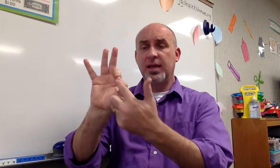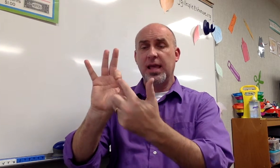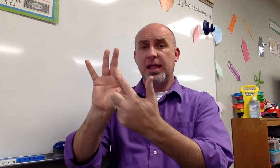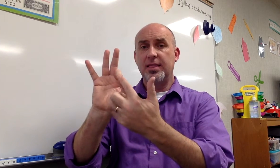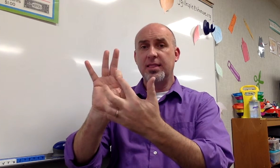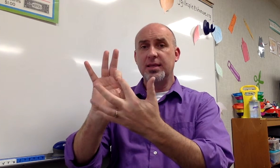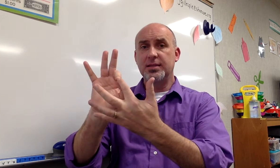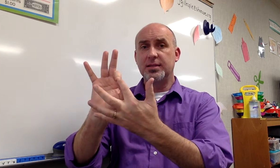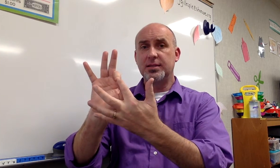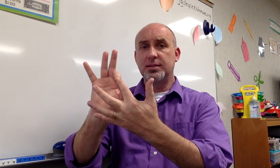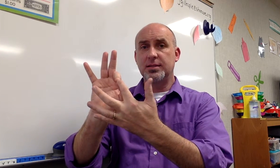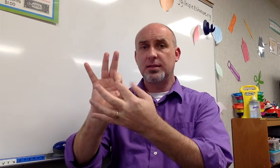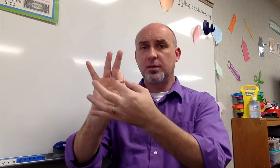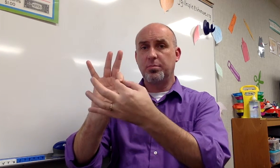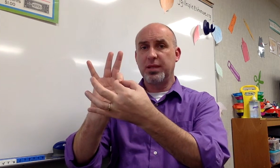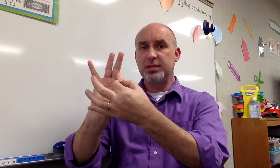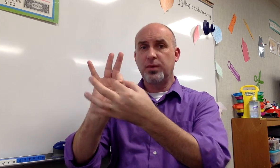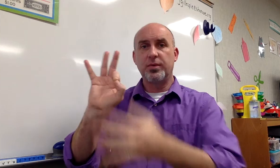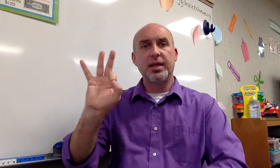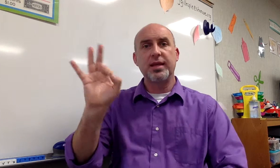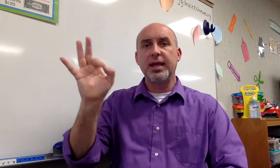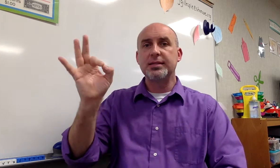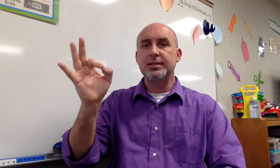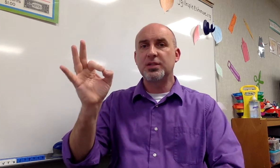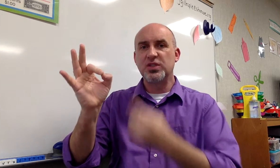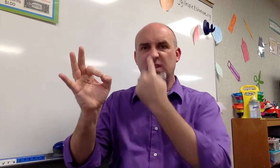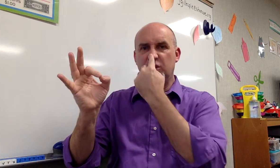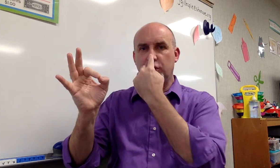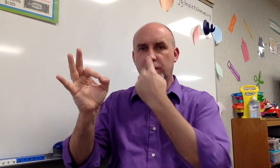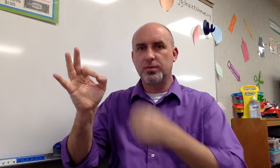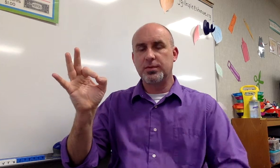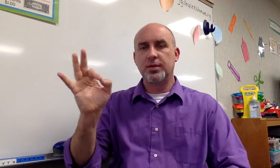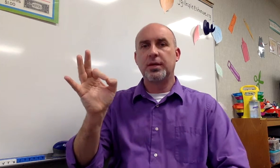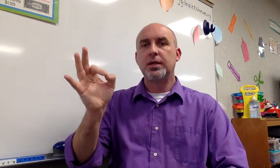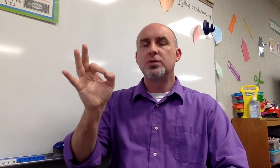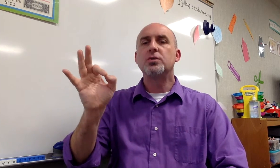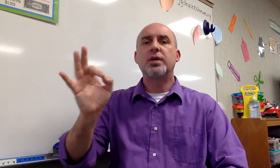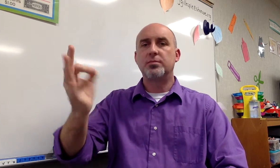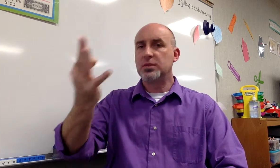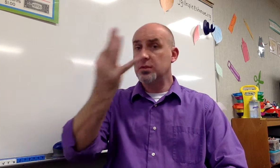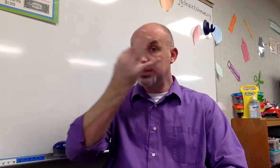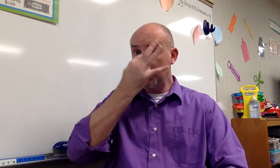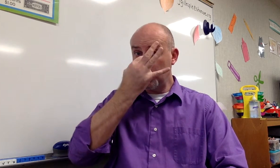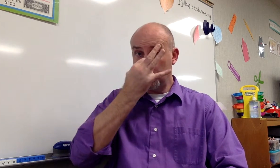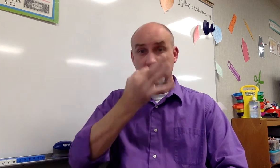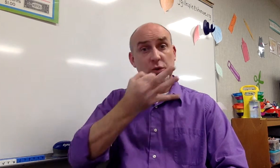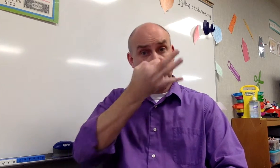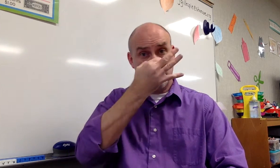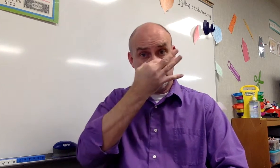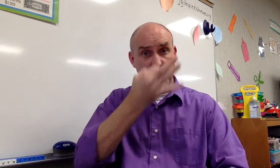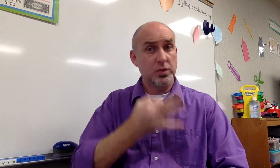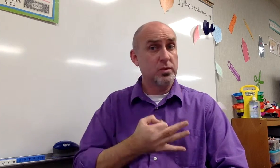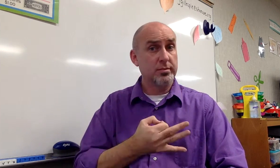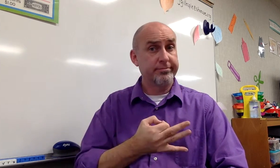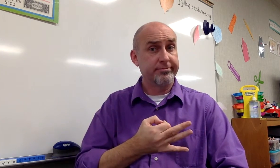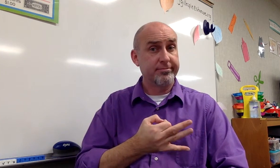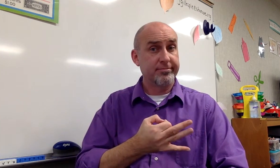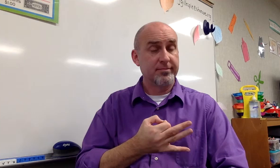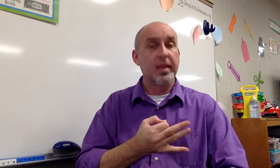and this little place right where they connect touches on your nose 2 times. So you say soon. Soon.